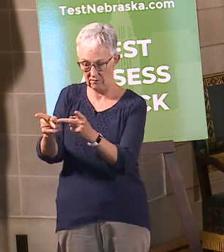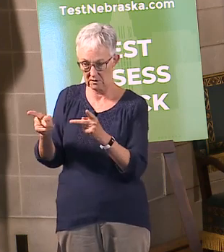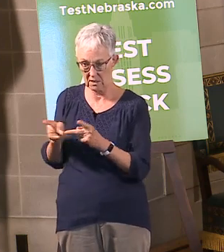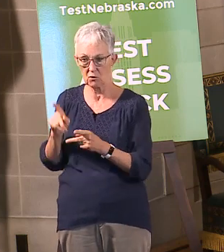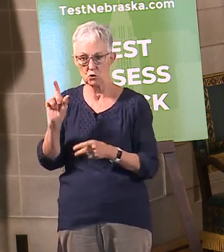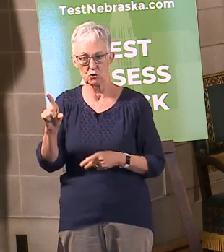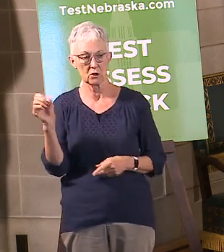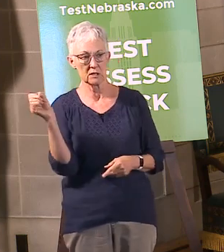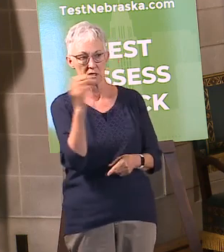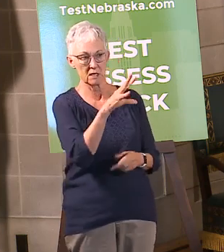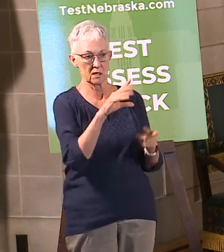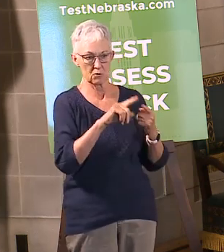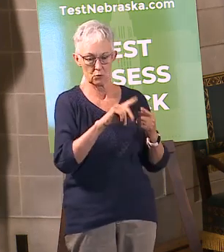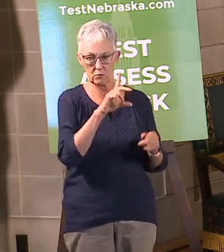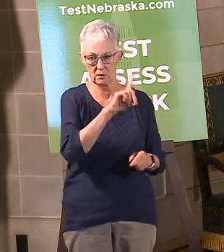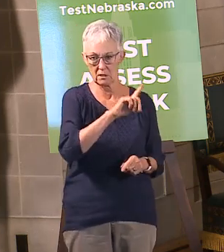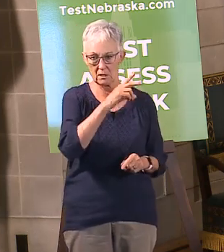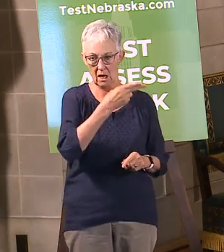mailbox at